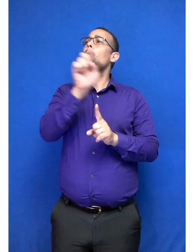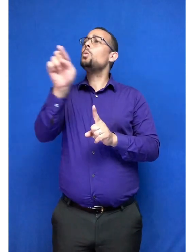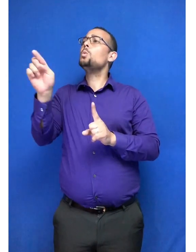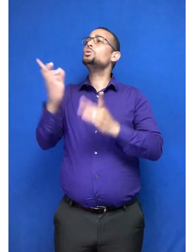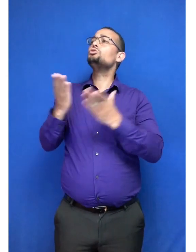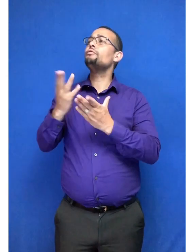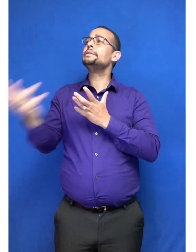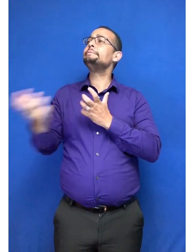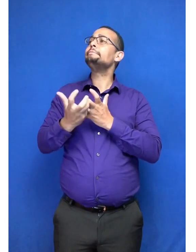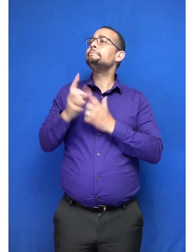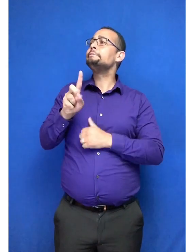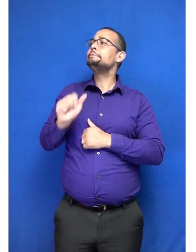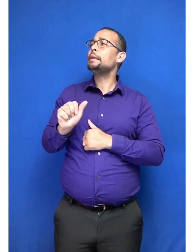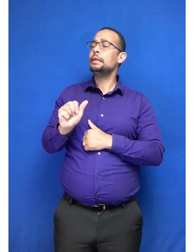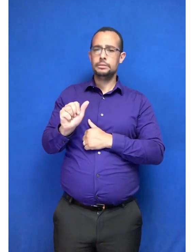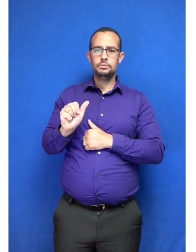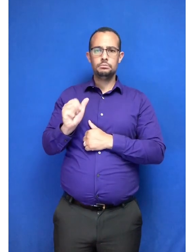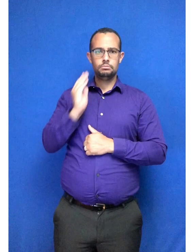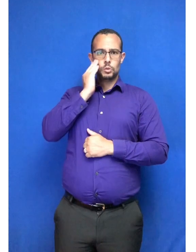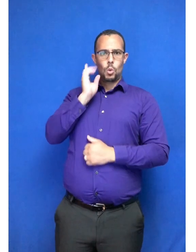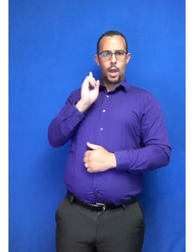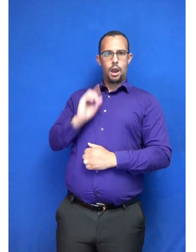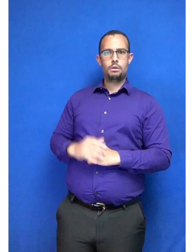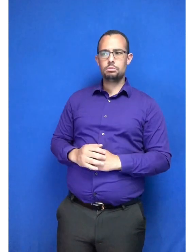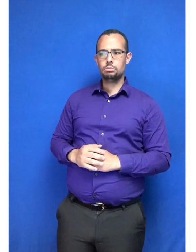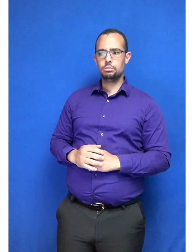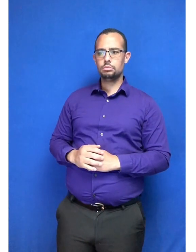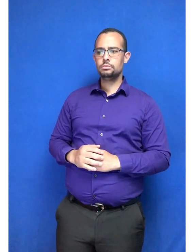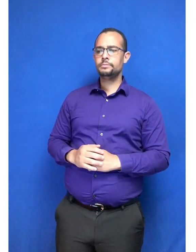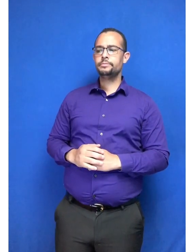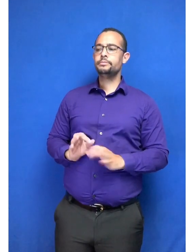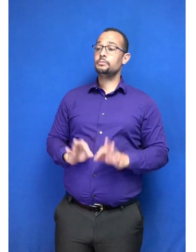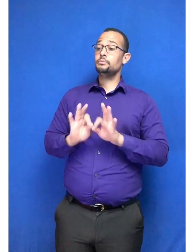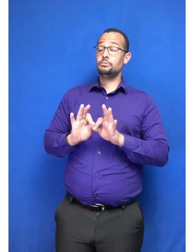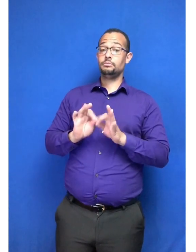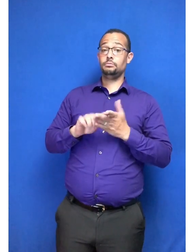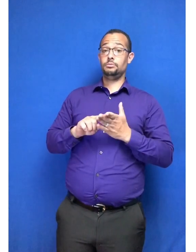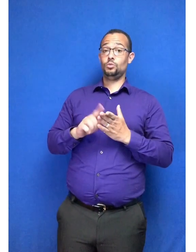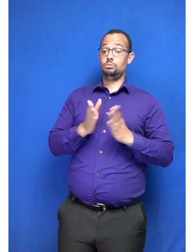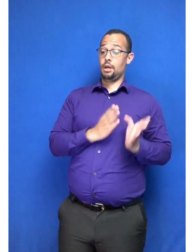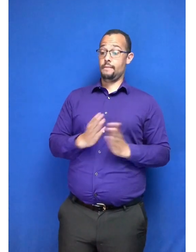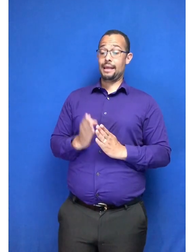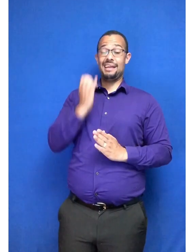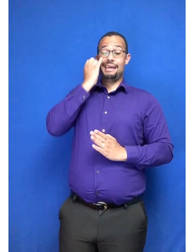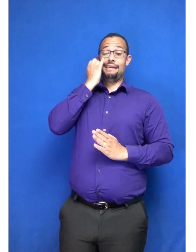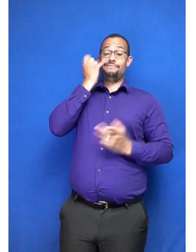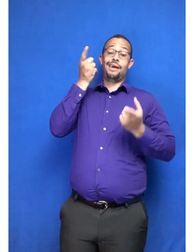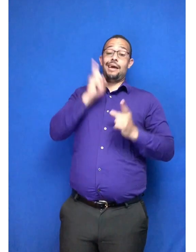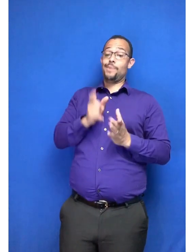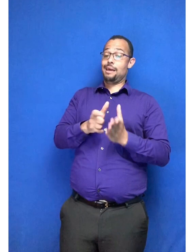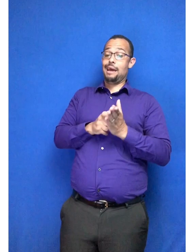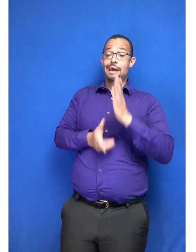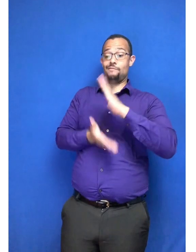familiar with, or is there road construction, what are there detours, check your routes. If you're planning on a